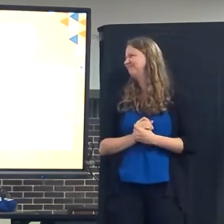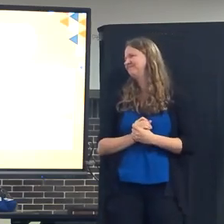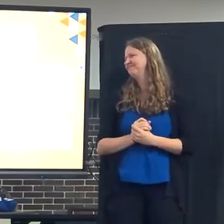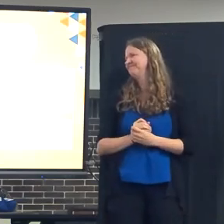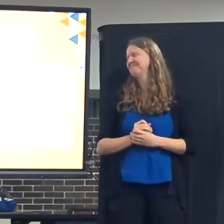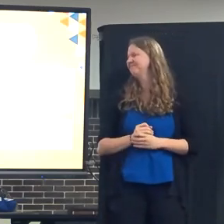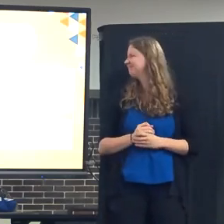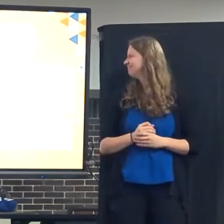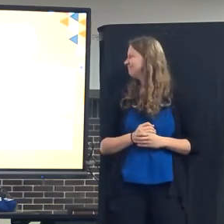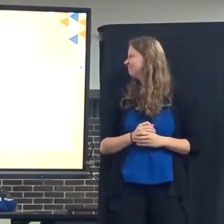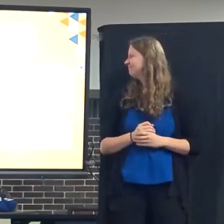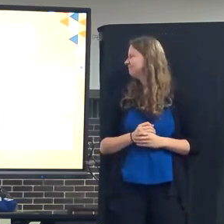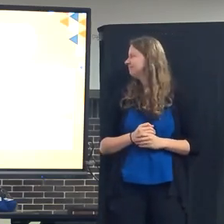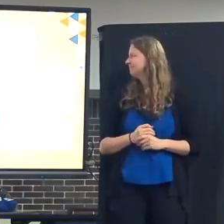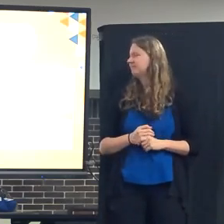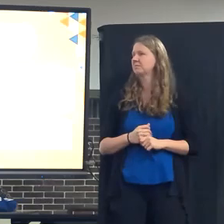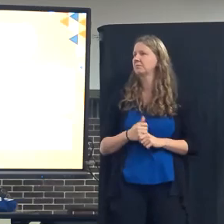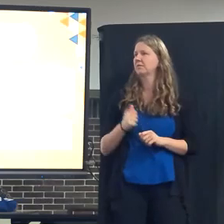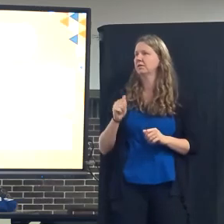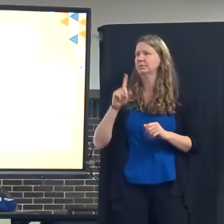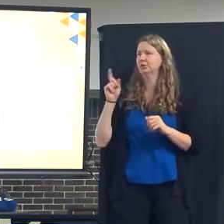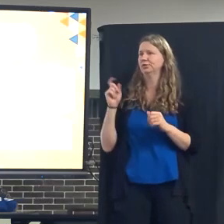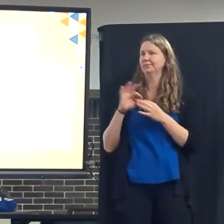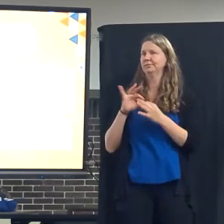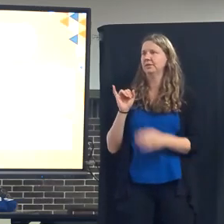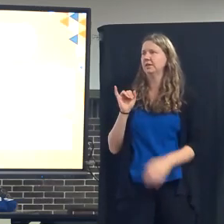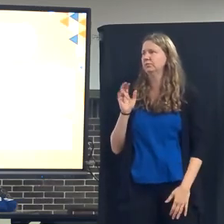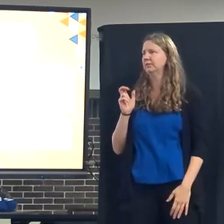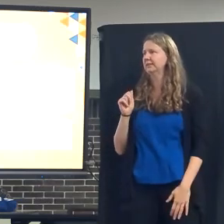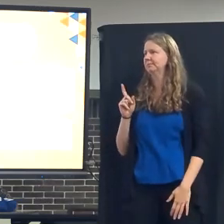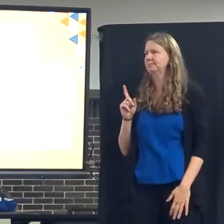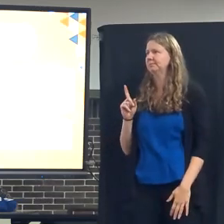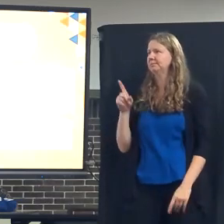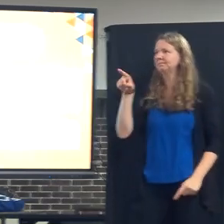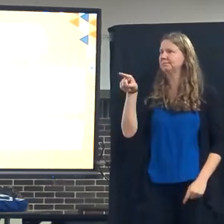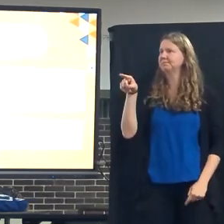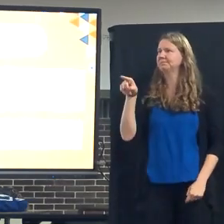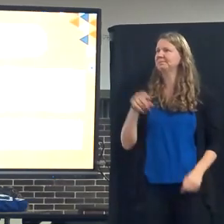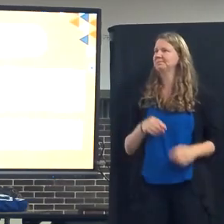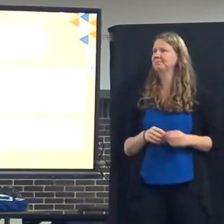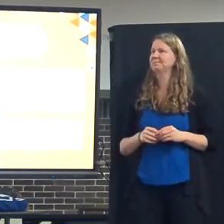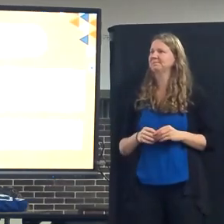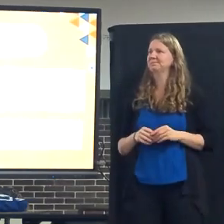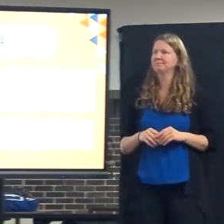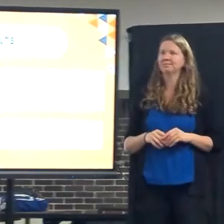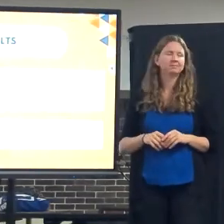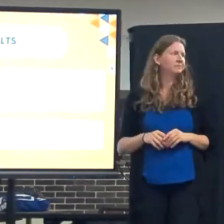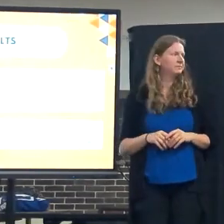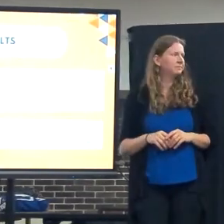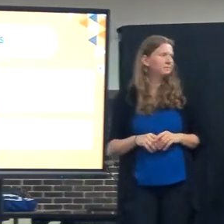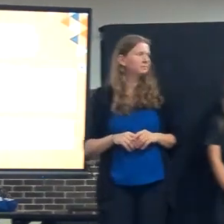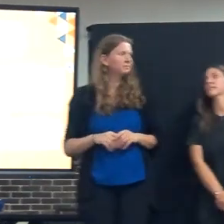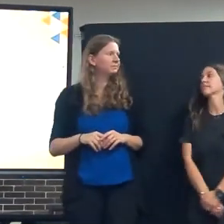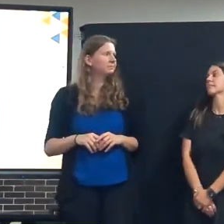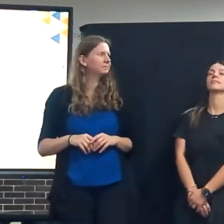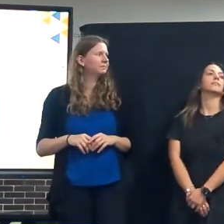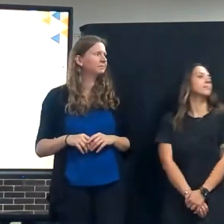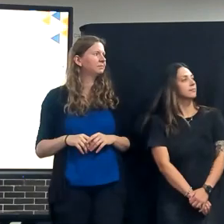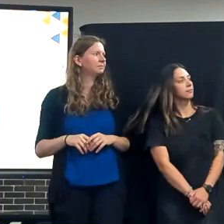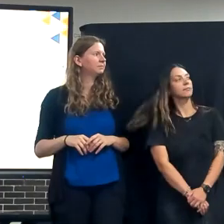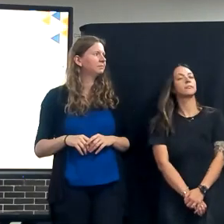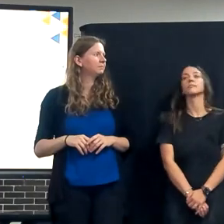the residential program as well. That's something we're looking at. Thank you. Any more questions about iRead? Do